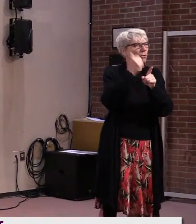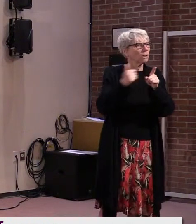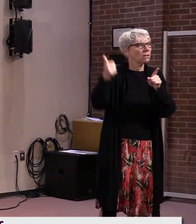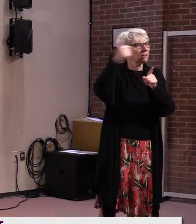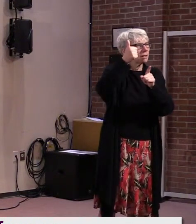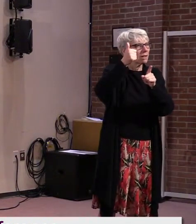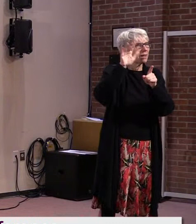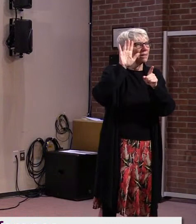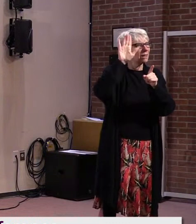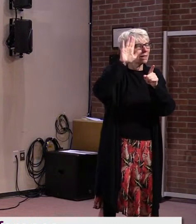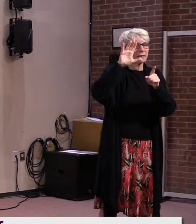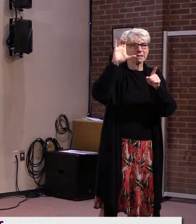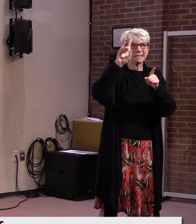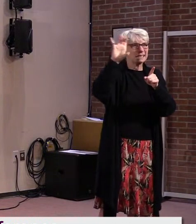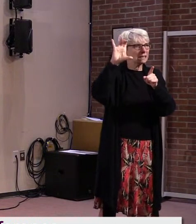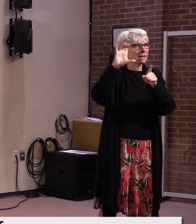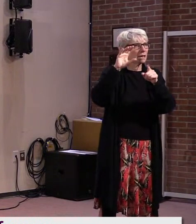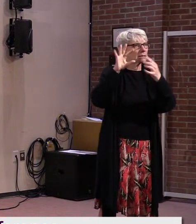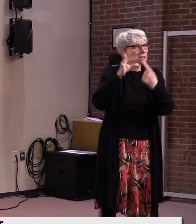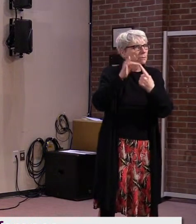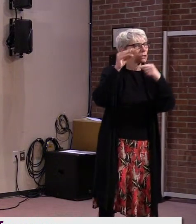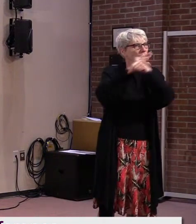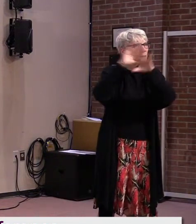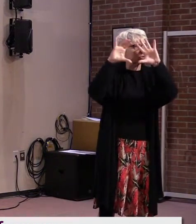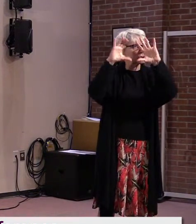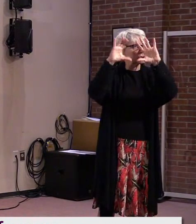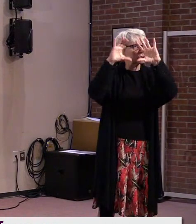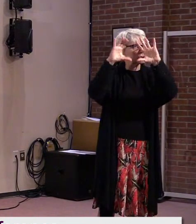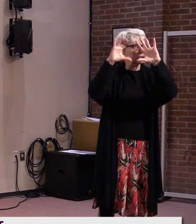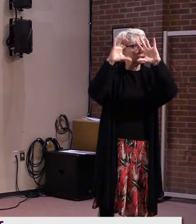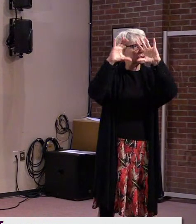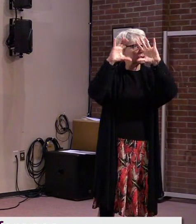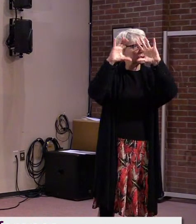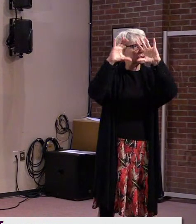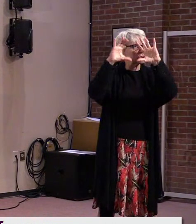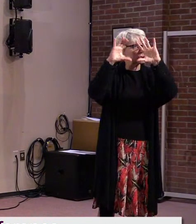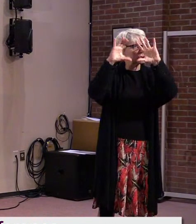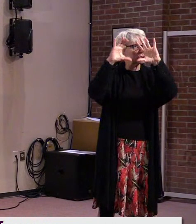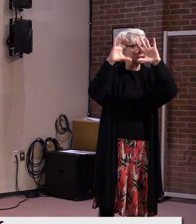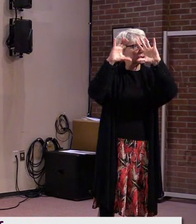Immunization Practices, made their recommendation to the CDC. Vermonters